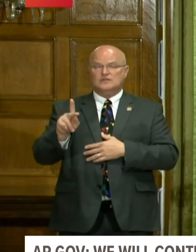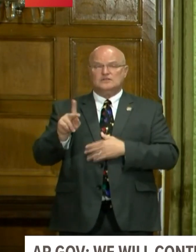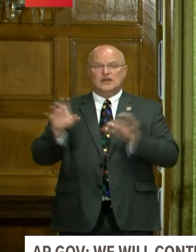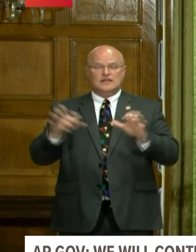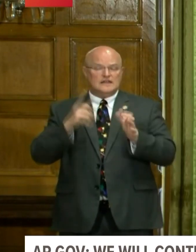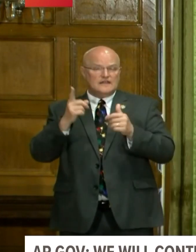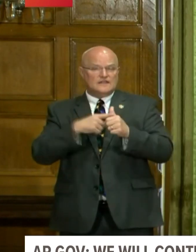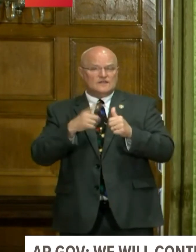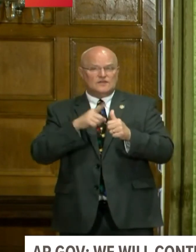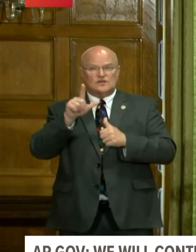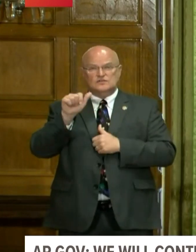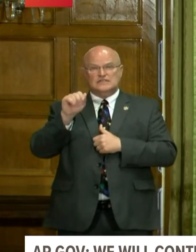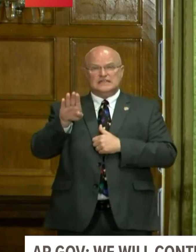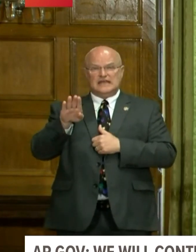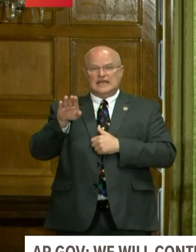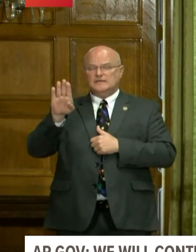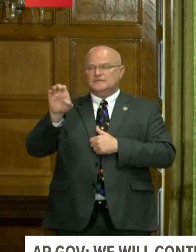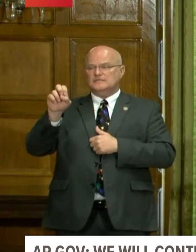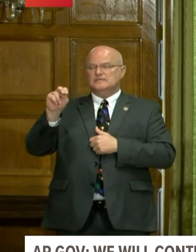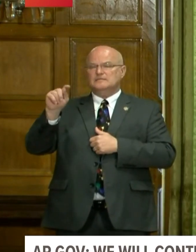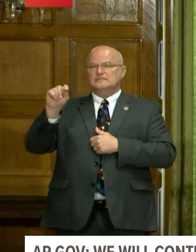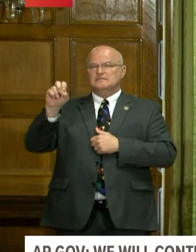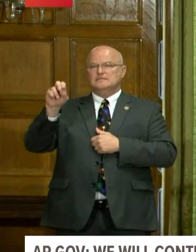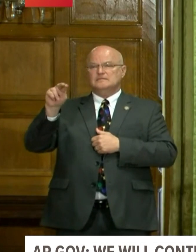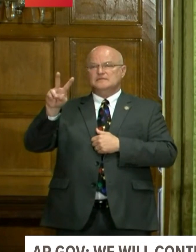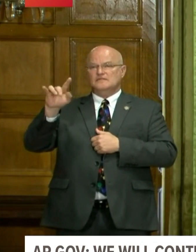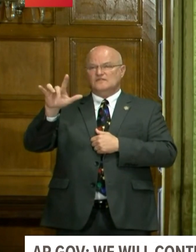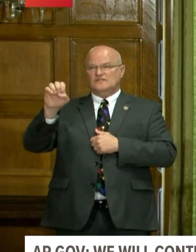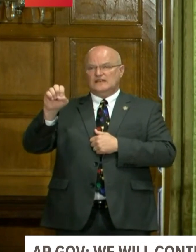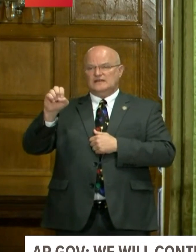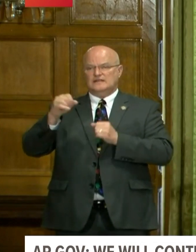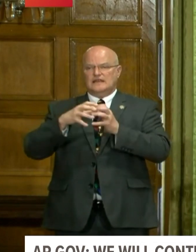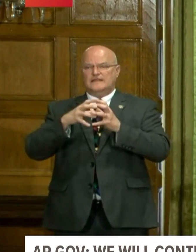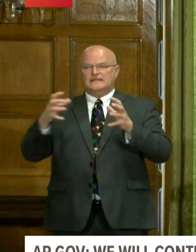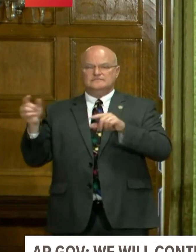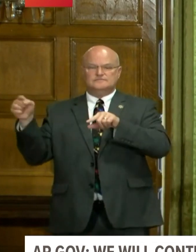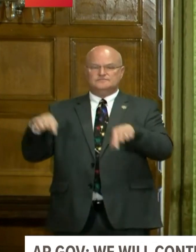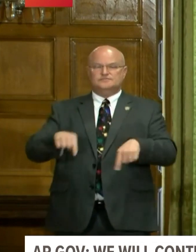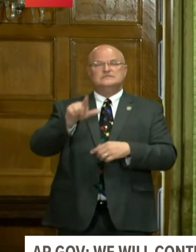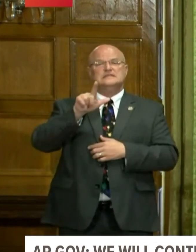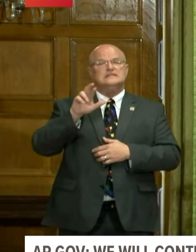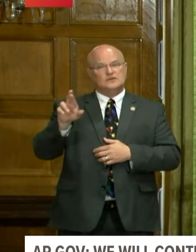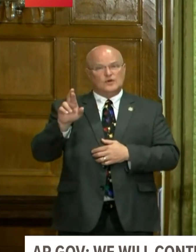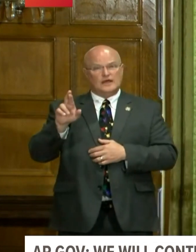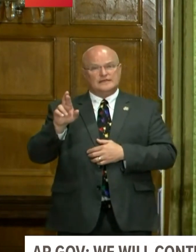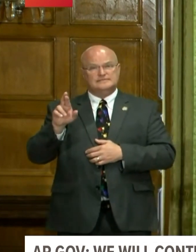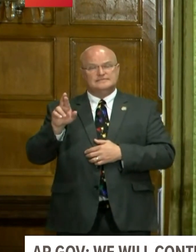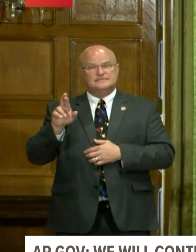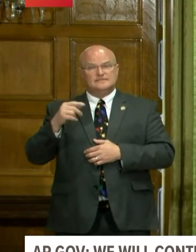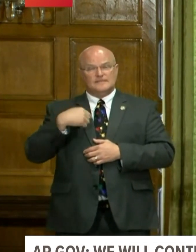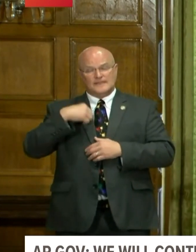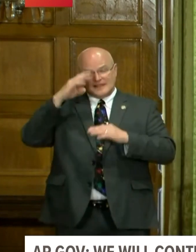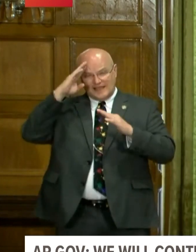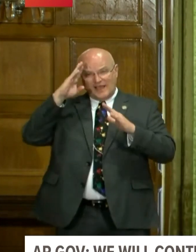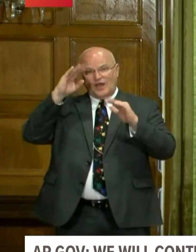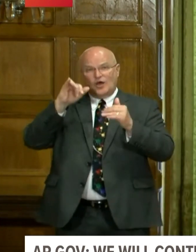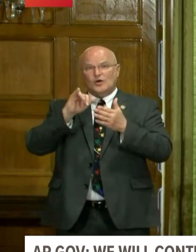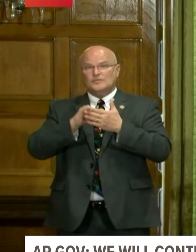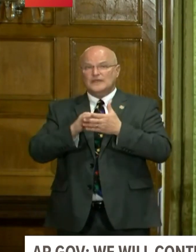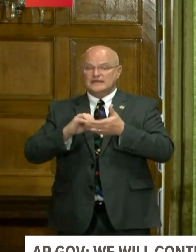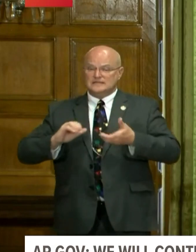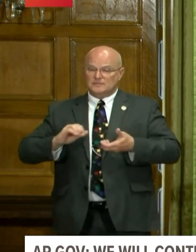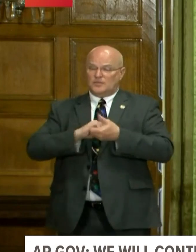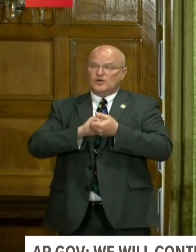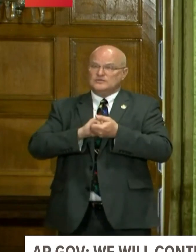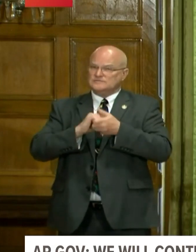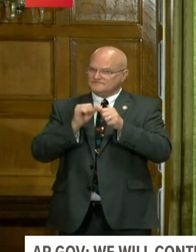did their first lab in Bentonville area, and then they expanded it here in Little Rock area. I hope that that is a